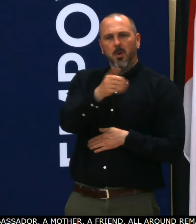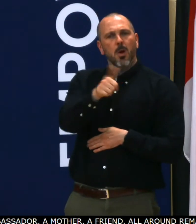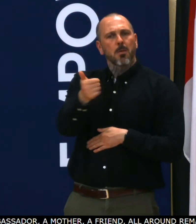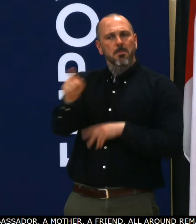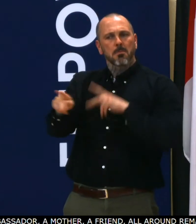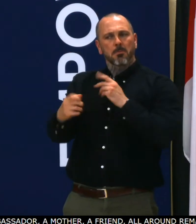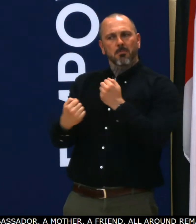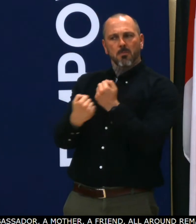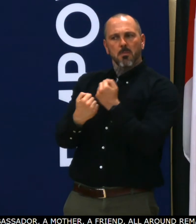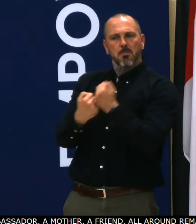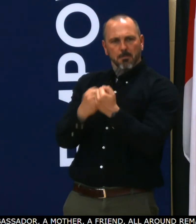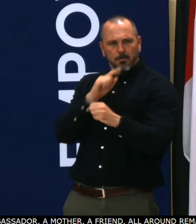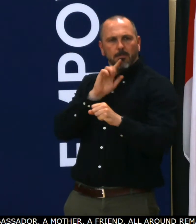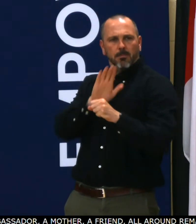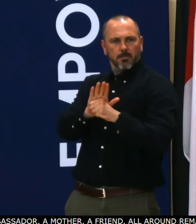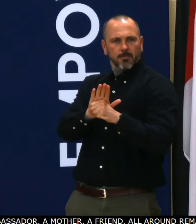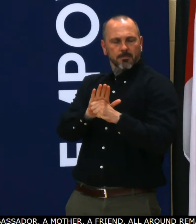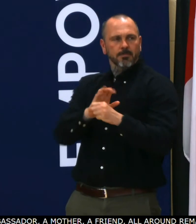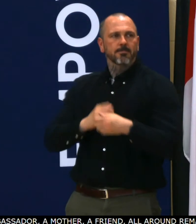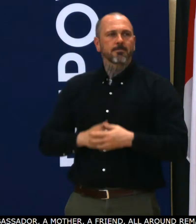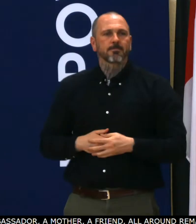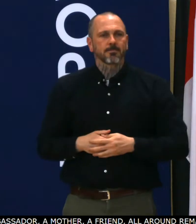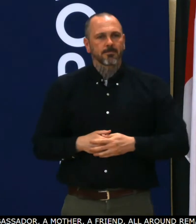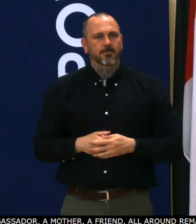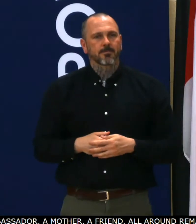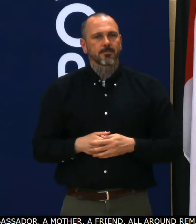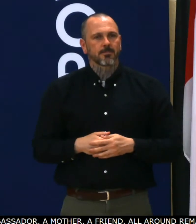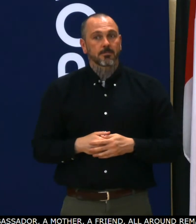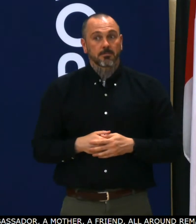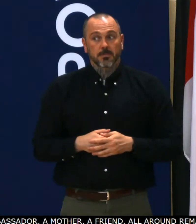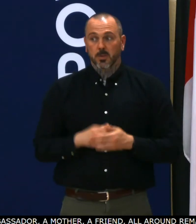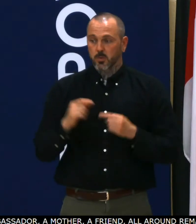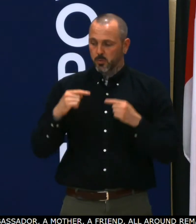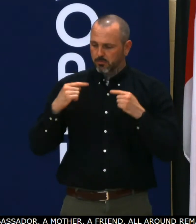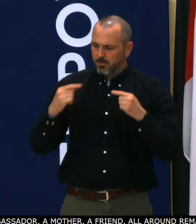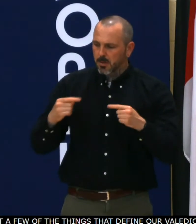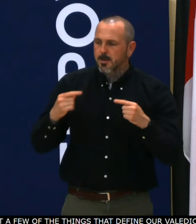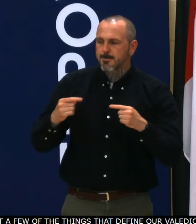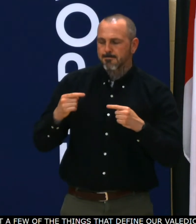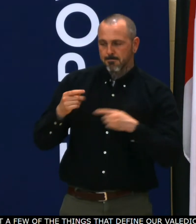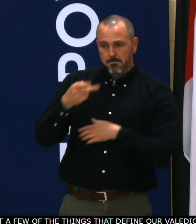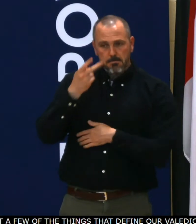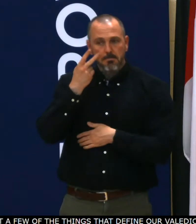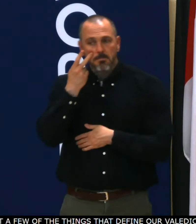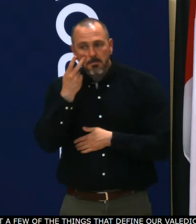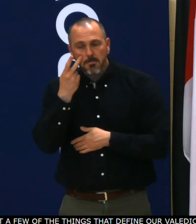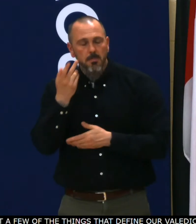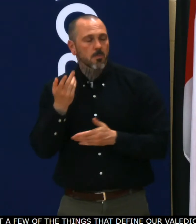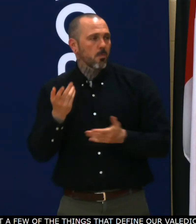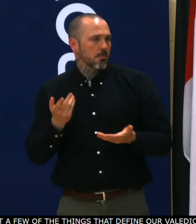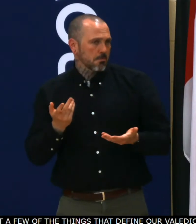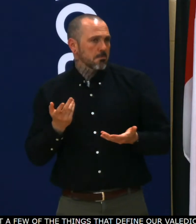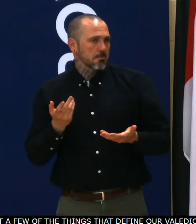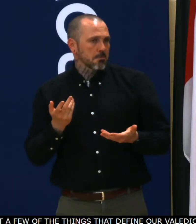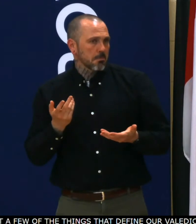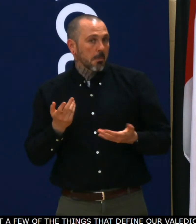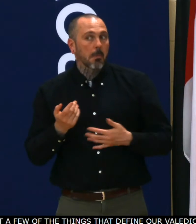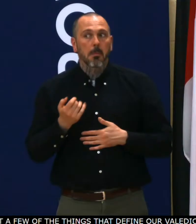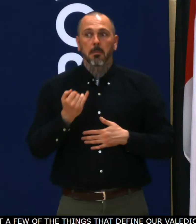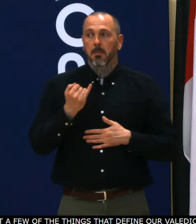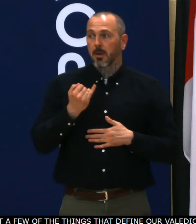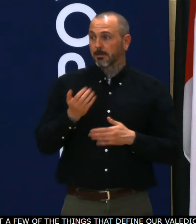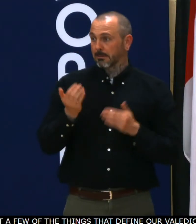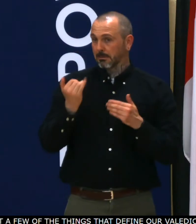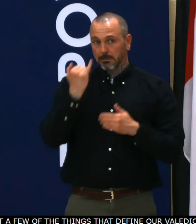out. You see, seeing struggle is one thing. Choosing to